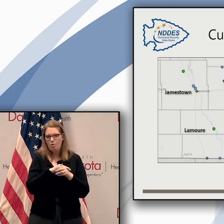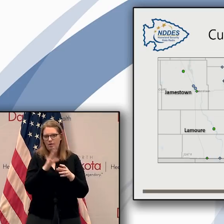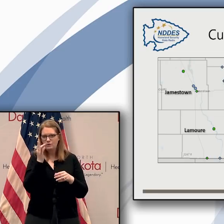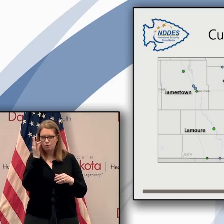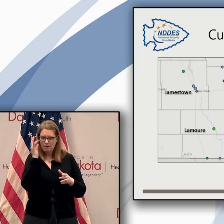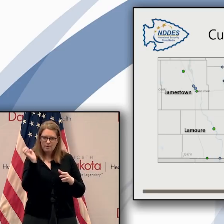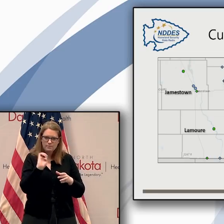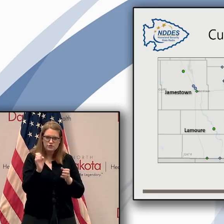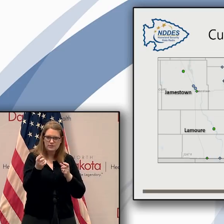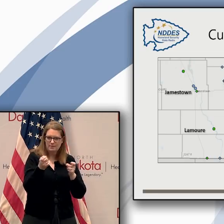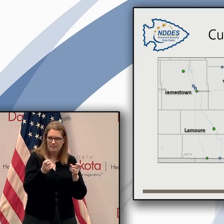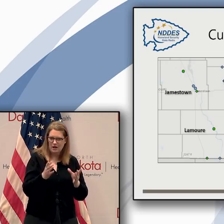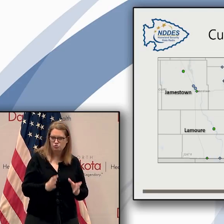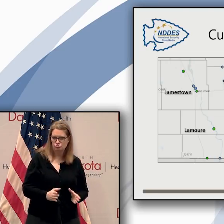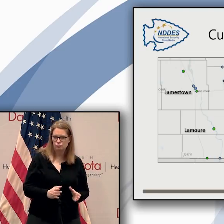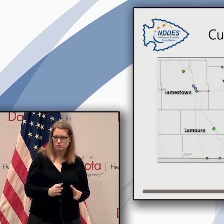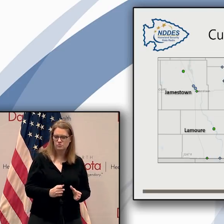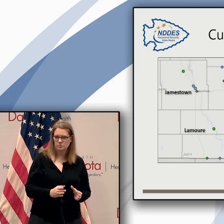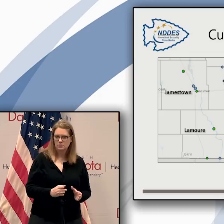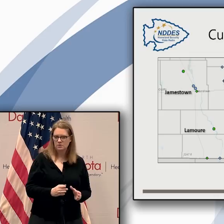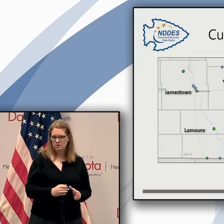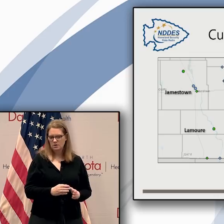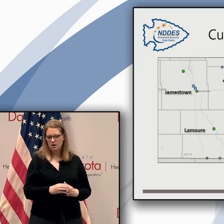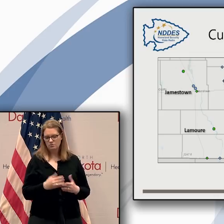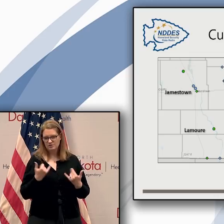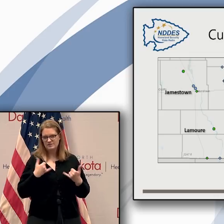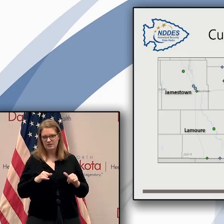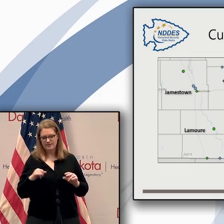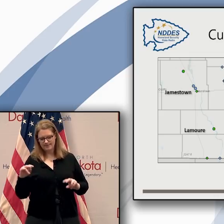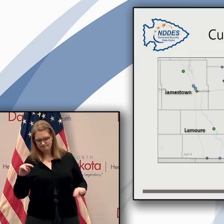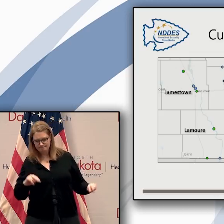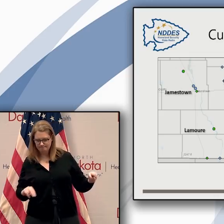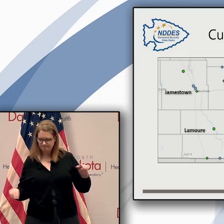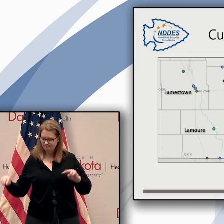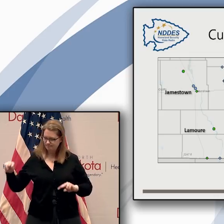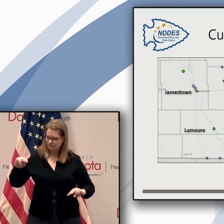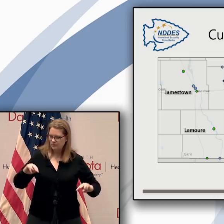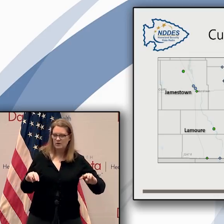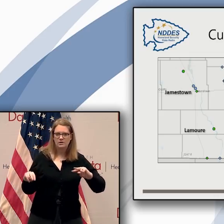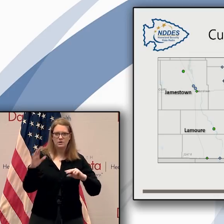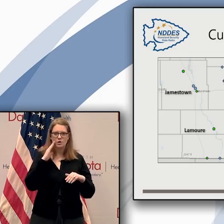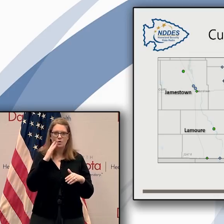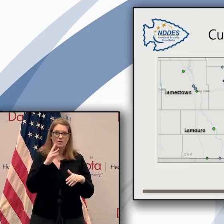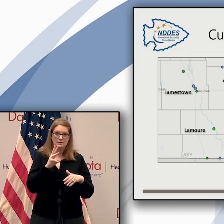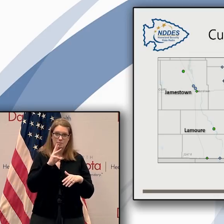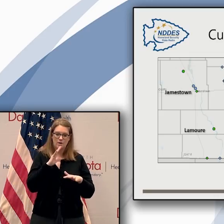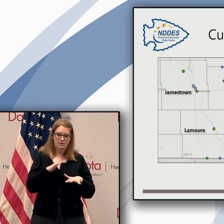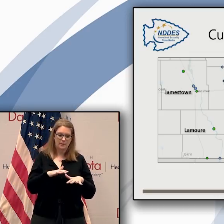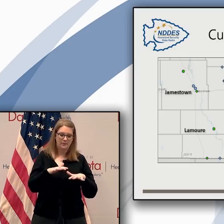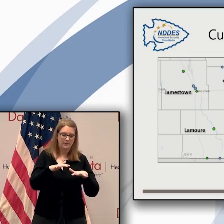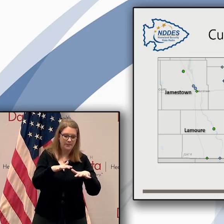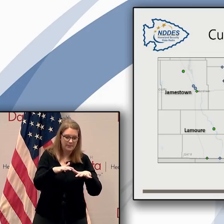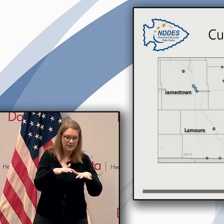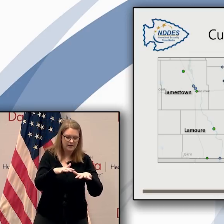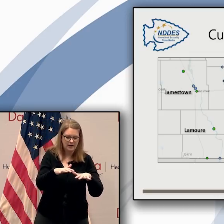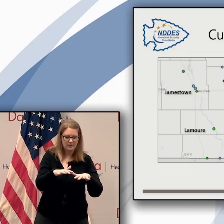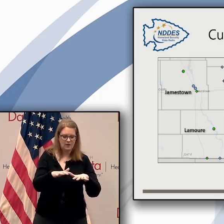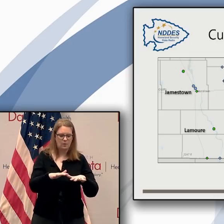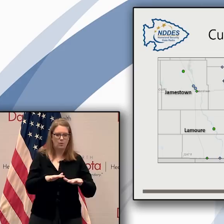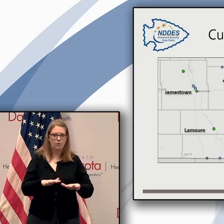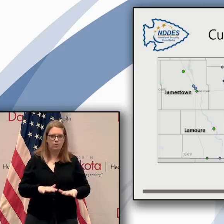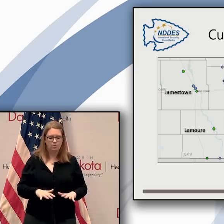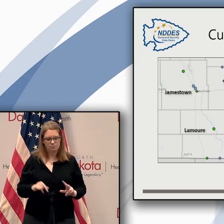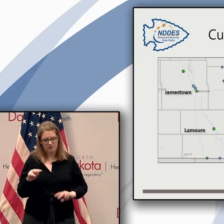managers, and we'll be working with them in the very near future to assess damages as water recedes in some of the overland flooded